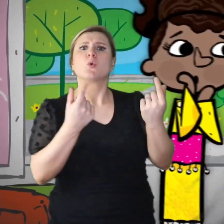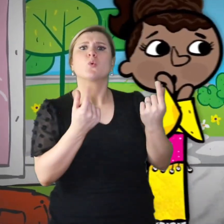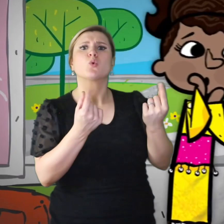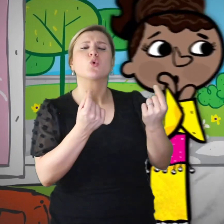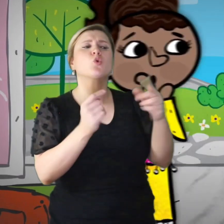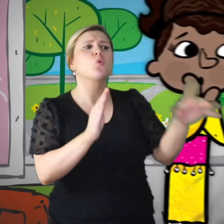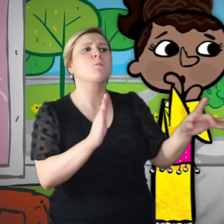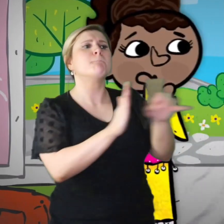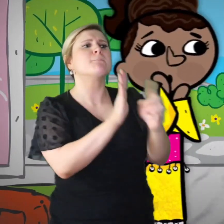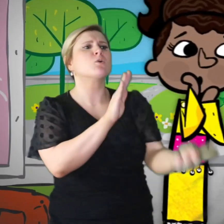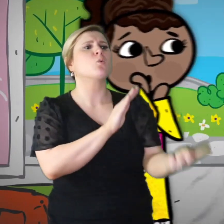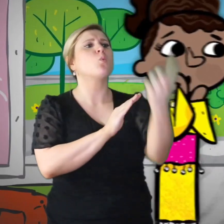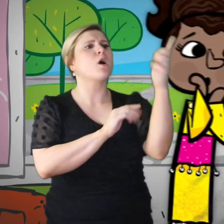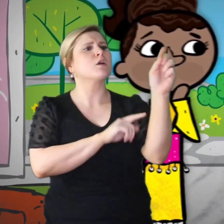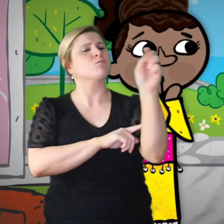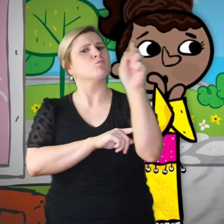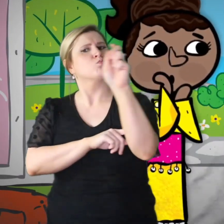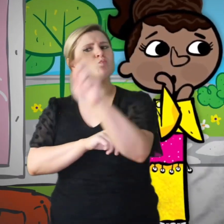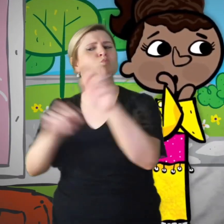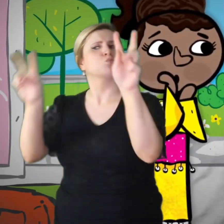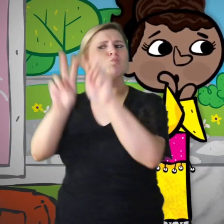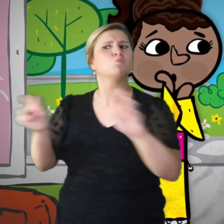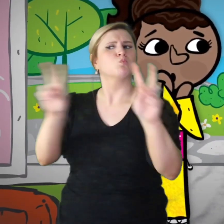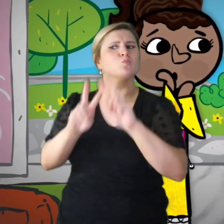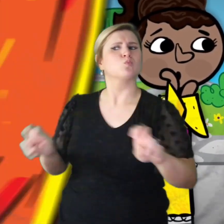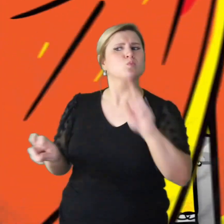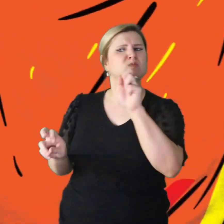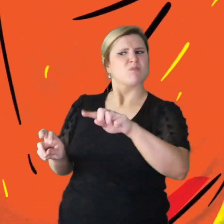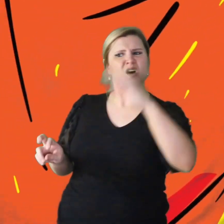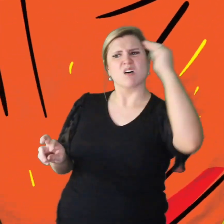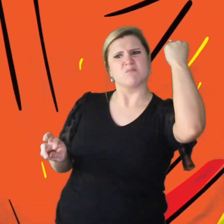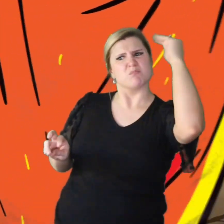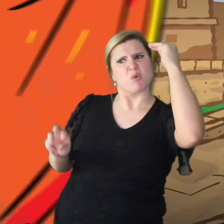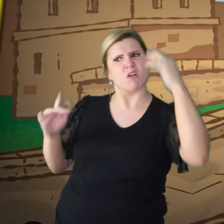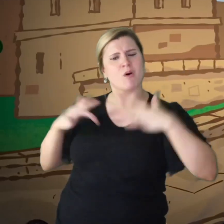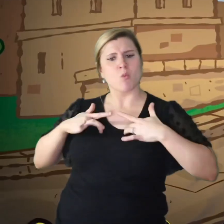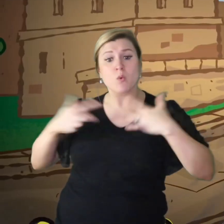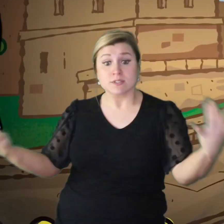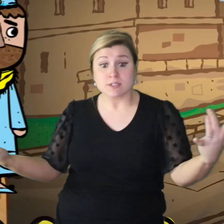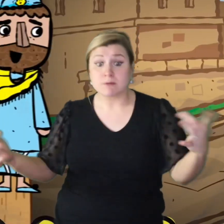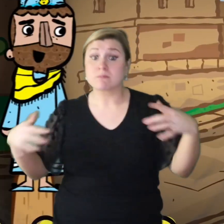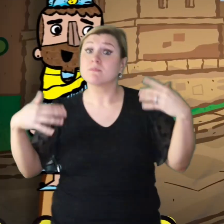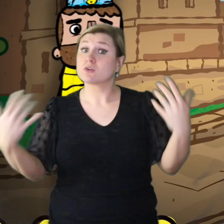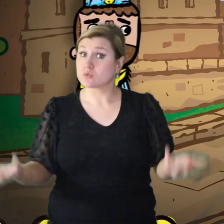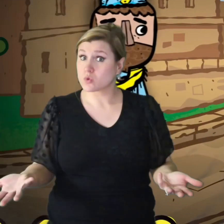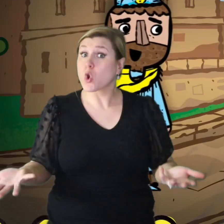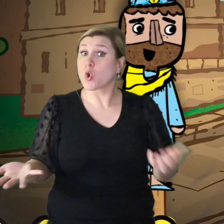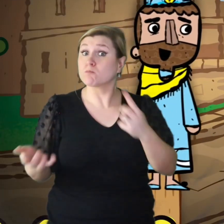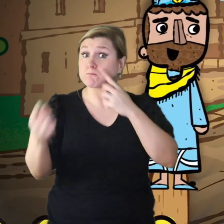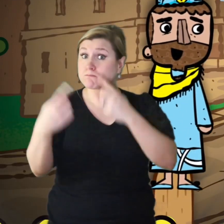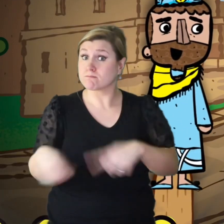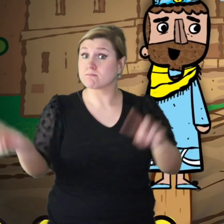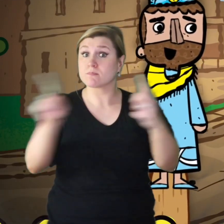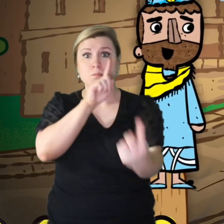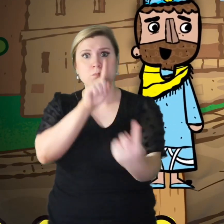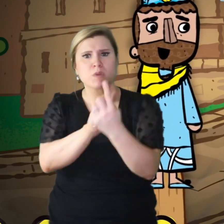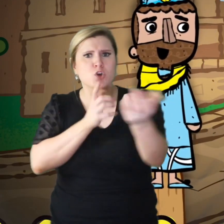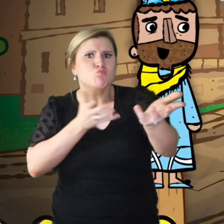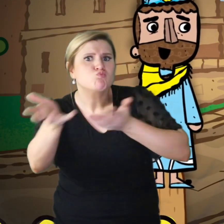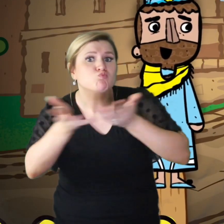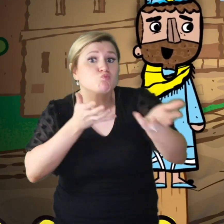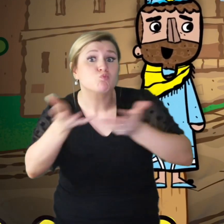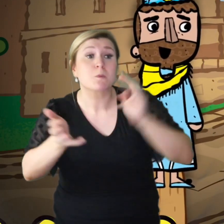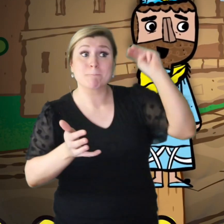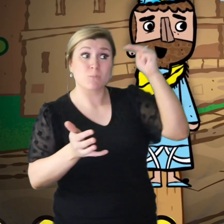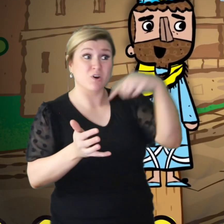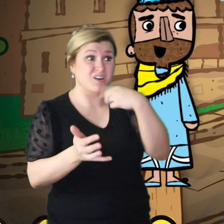servants, Hatak, to go to Mordecai and find out what was troubling him. So Hatak went out to Mordecai, and Mordecai